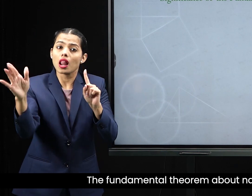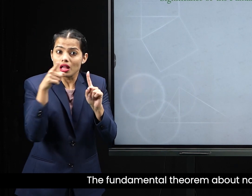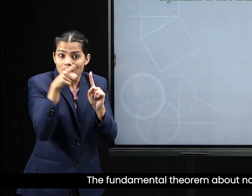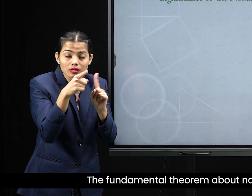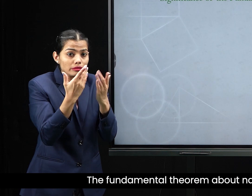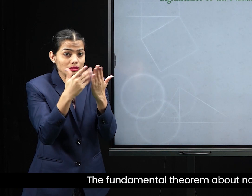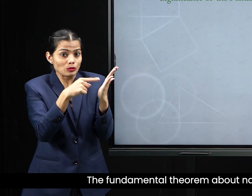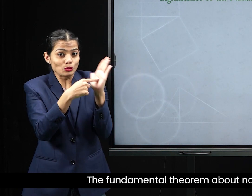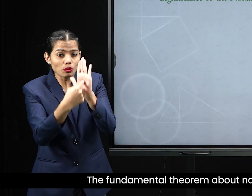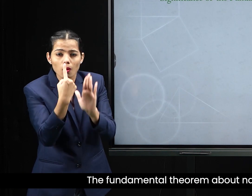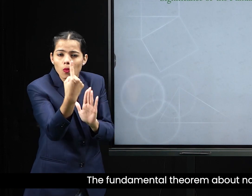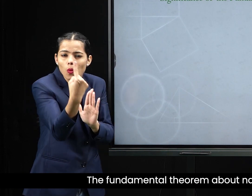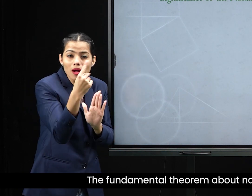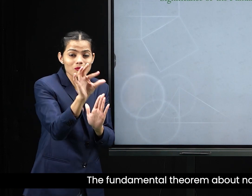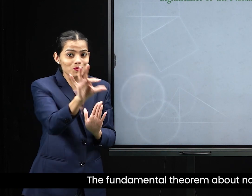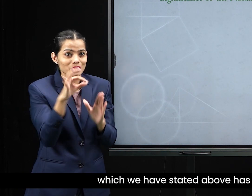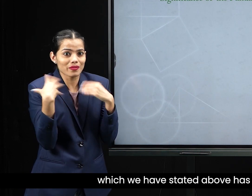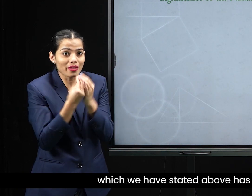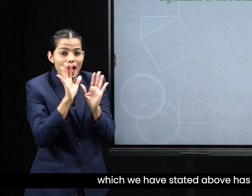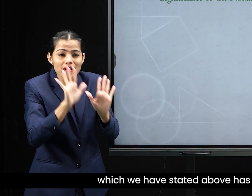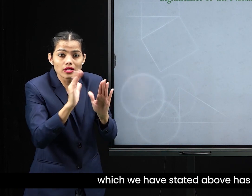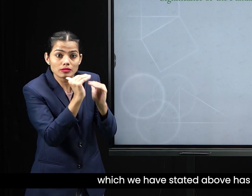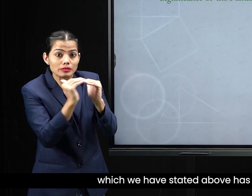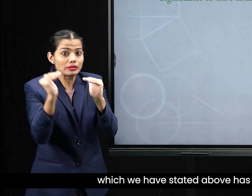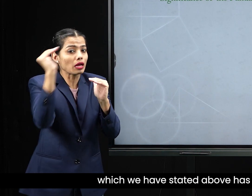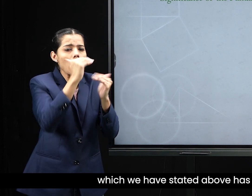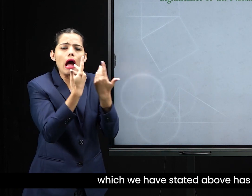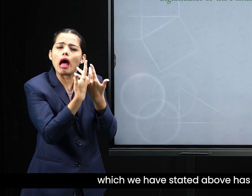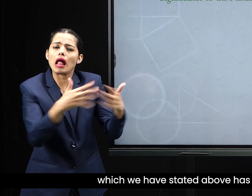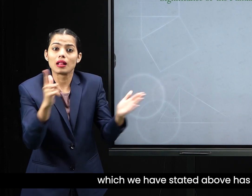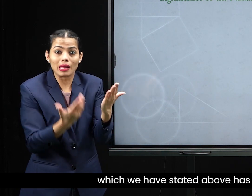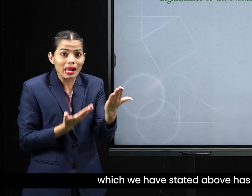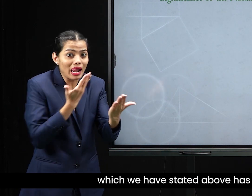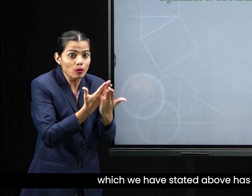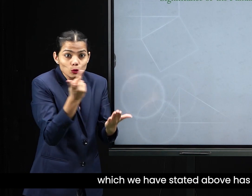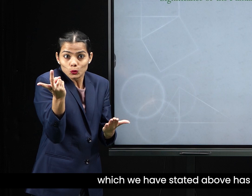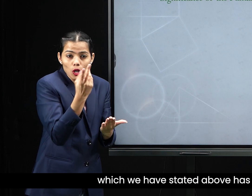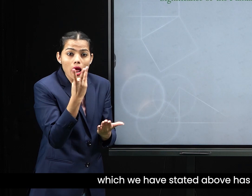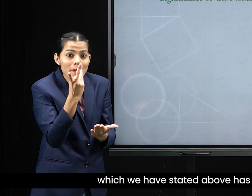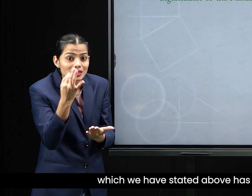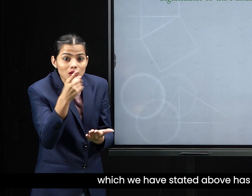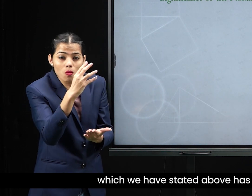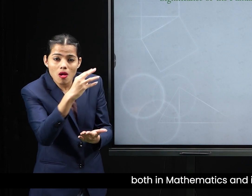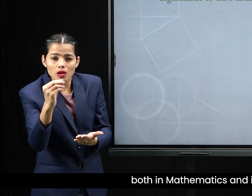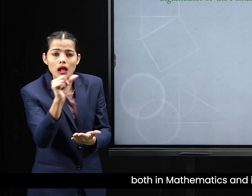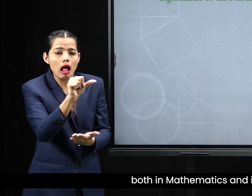numbers except one, which we have stated above, has several applications both